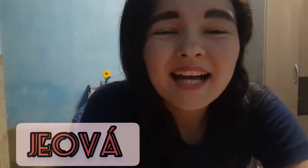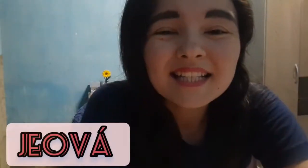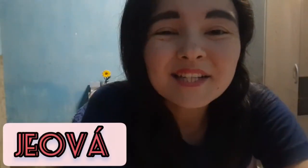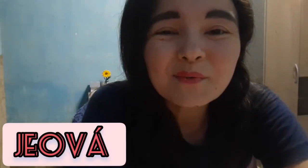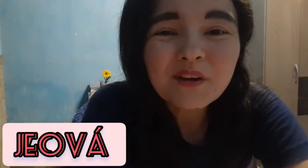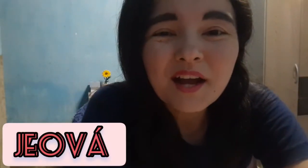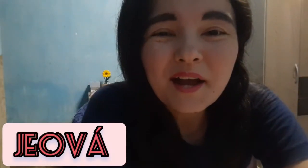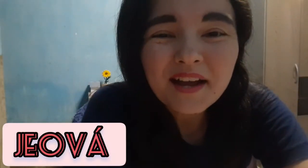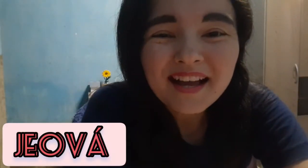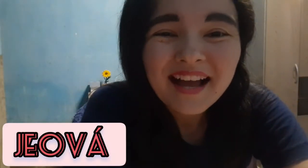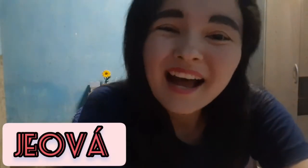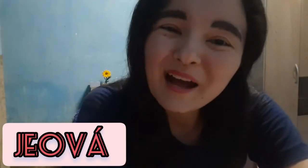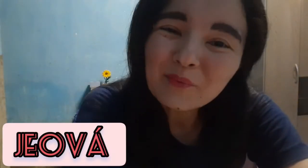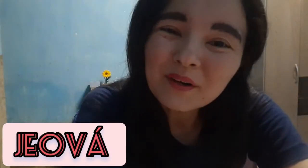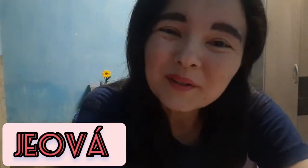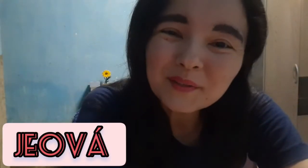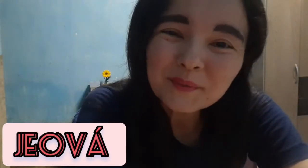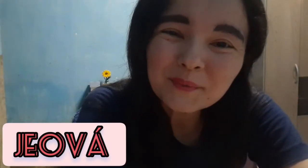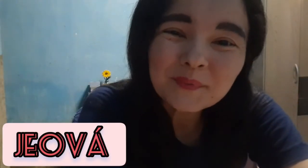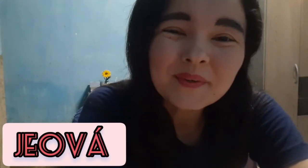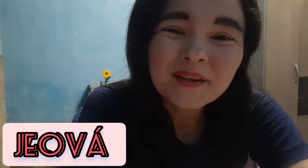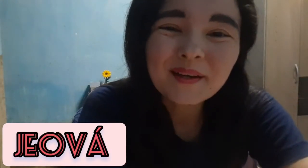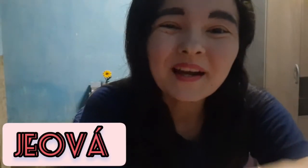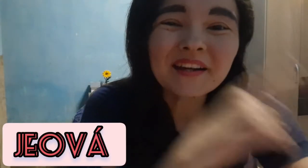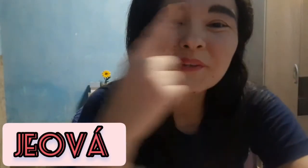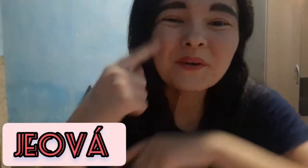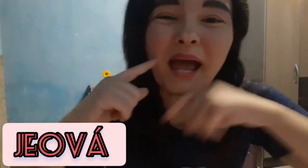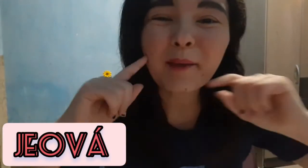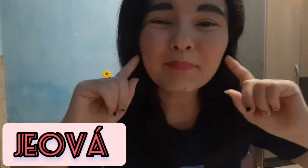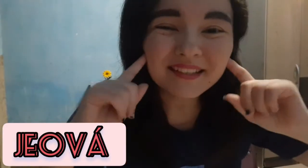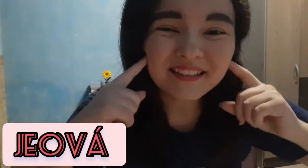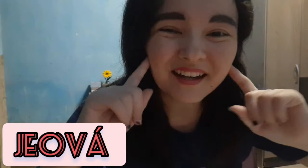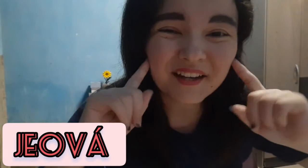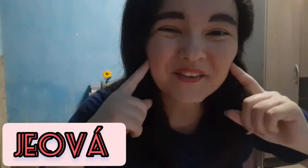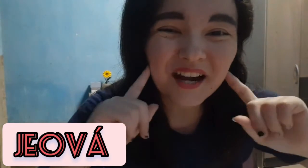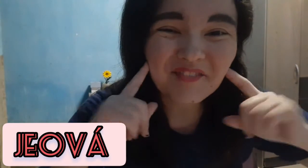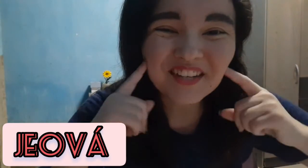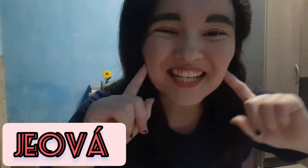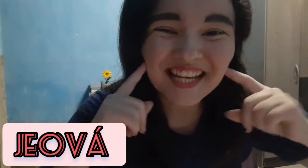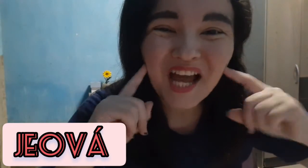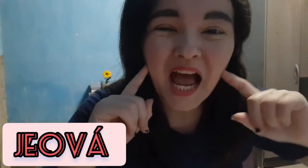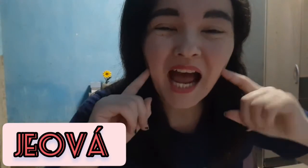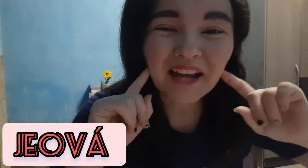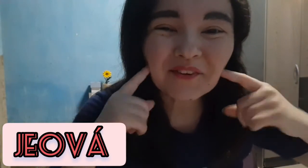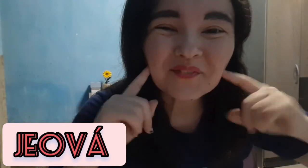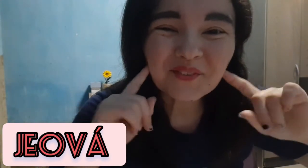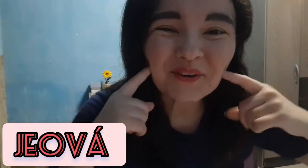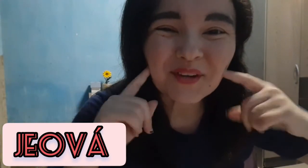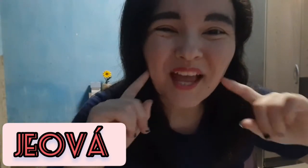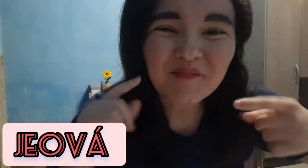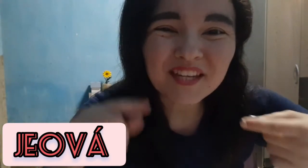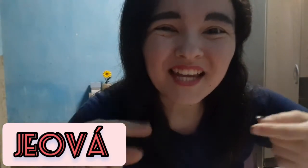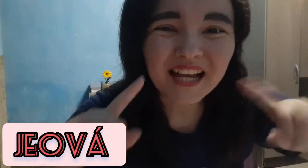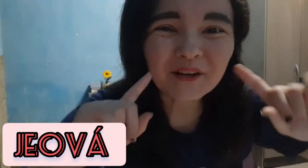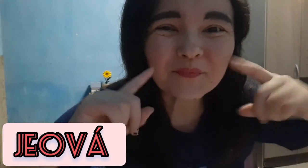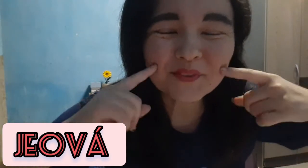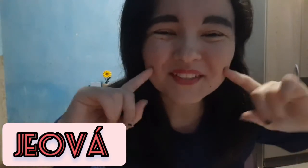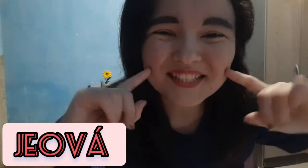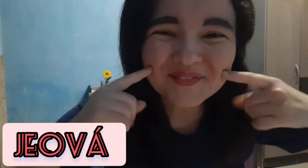Hi, Shelva. How are you? Are you happy? Are you happy? I hope you're very happy. I hope you are